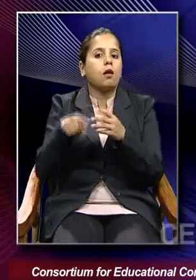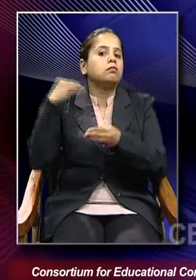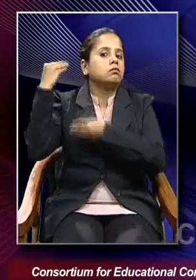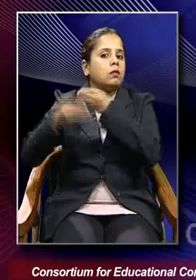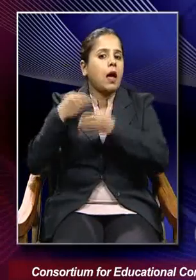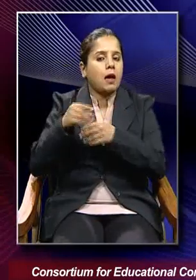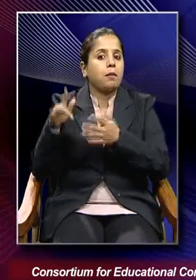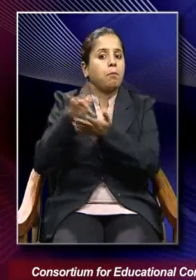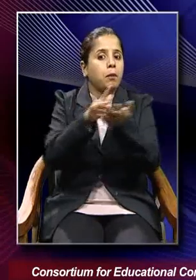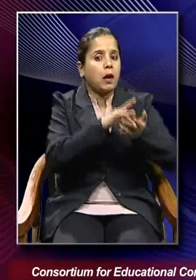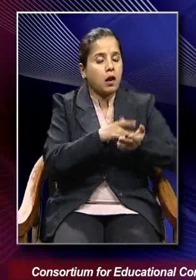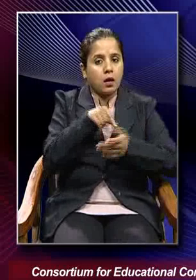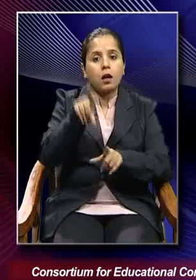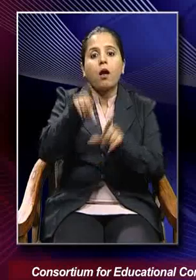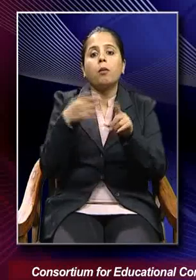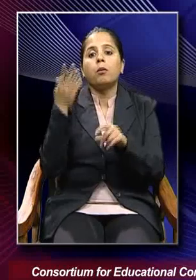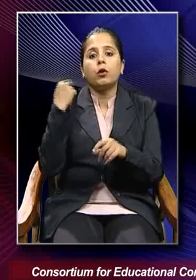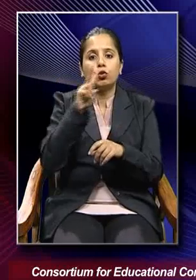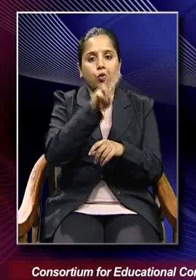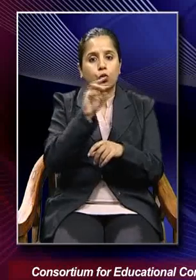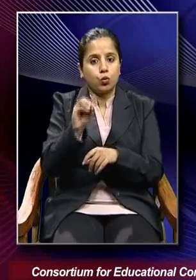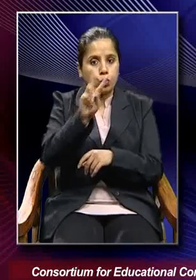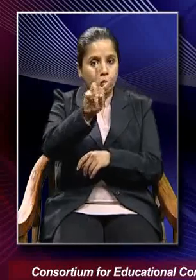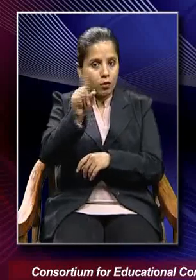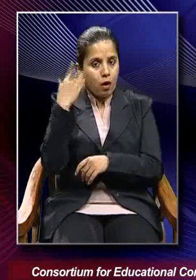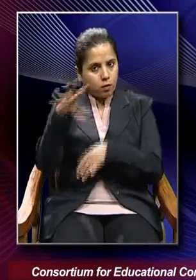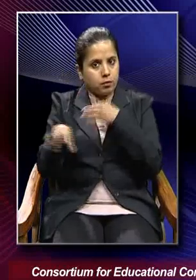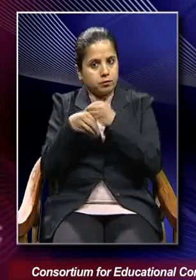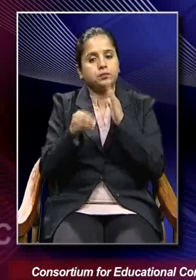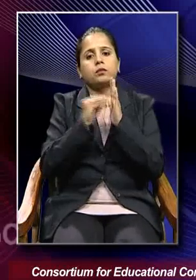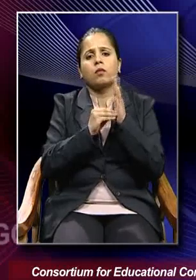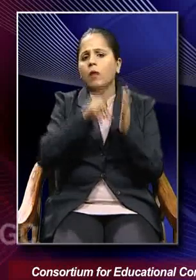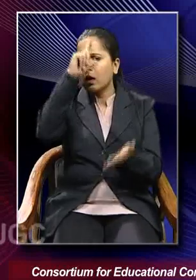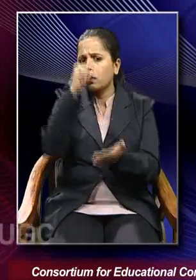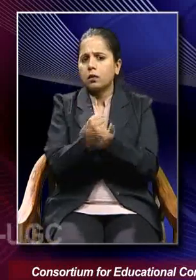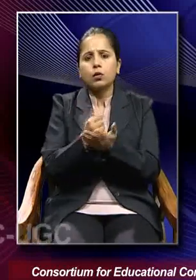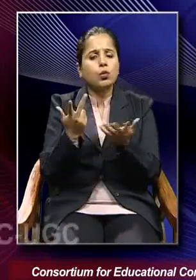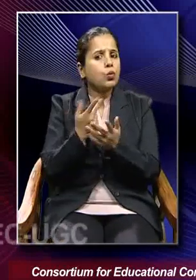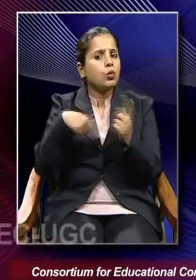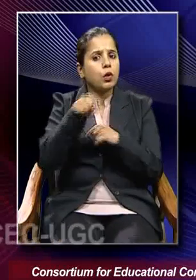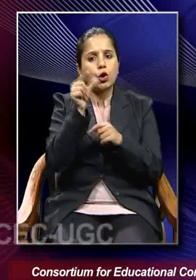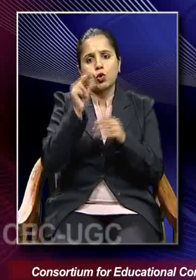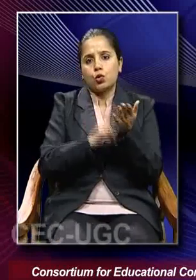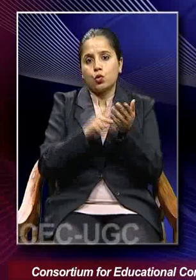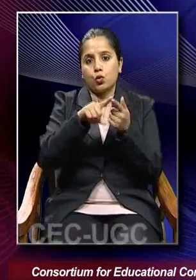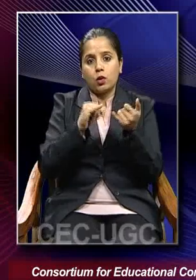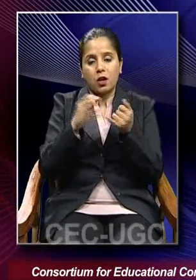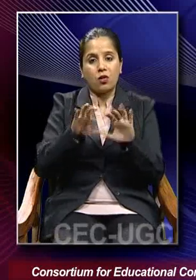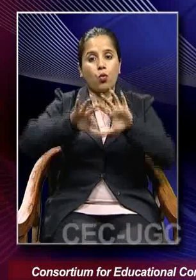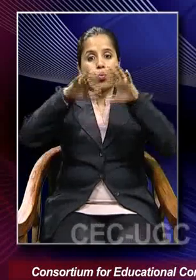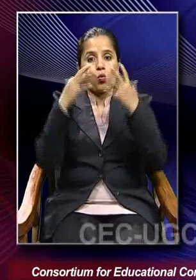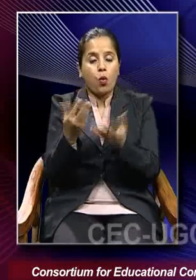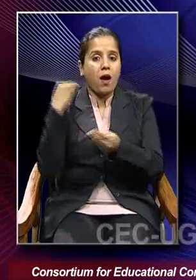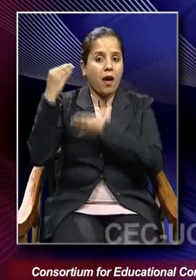Heritage Sites in the year 2021. The decision was made in the UNESCO World